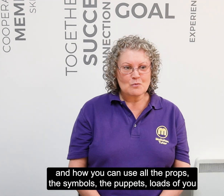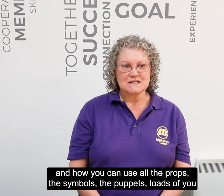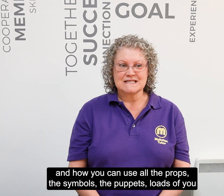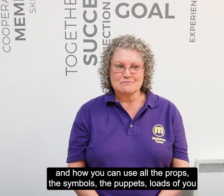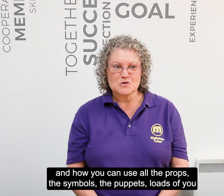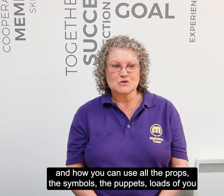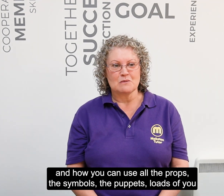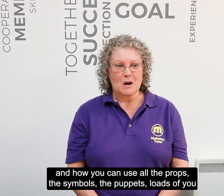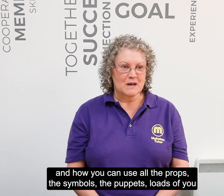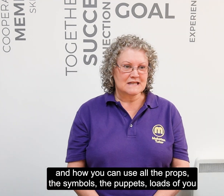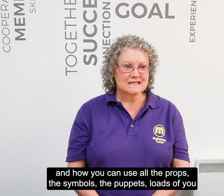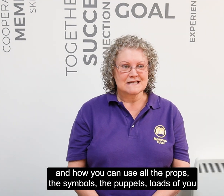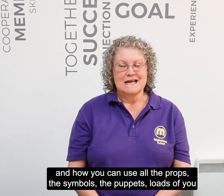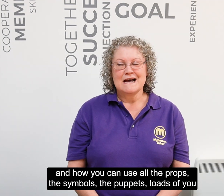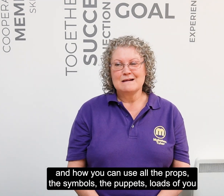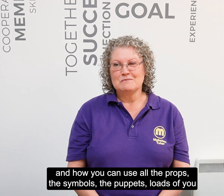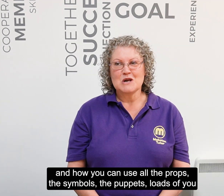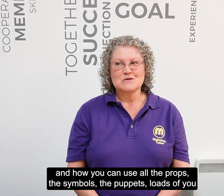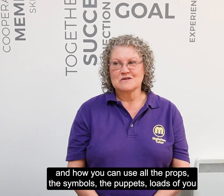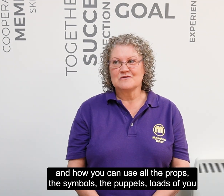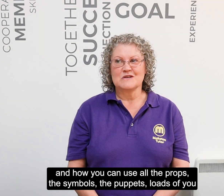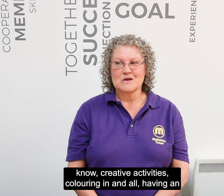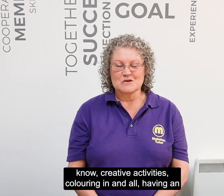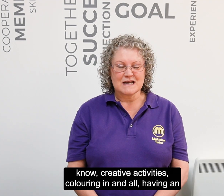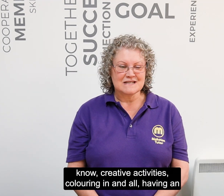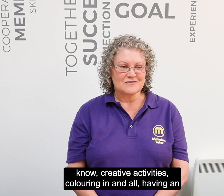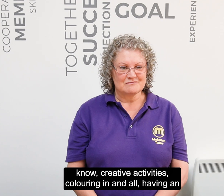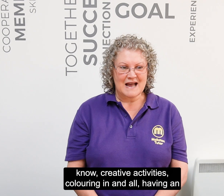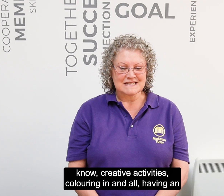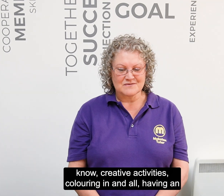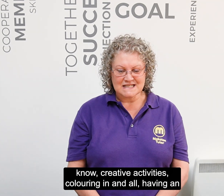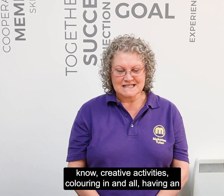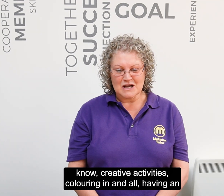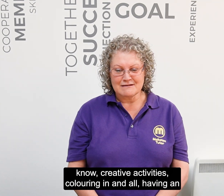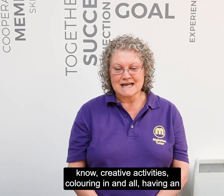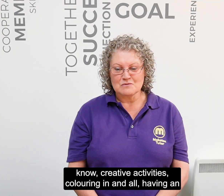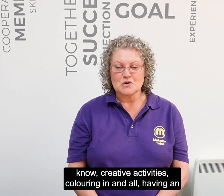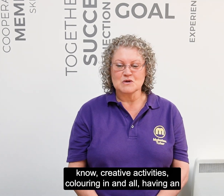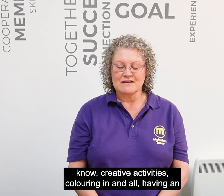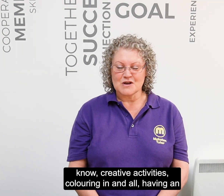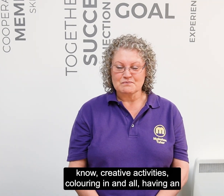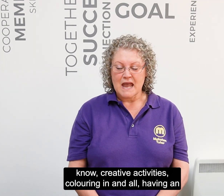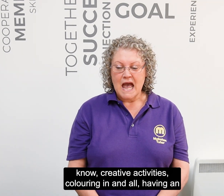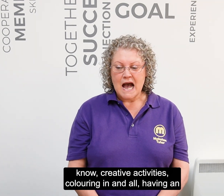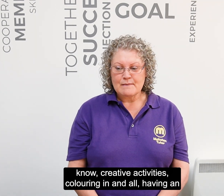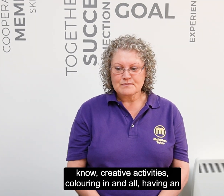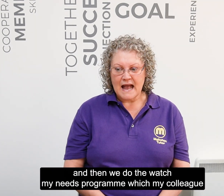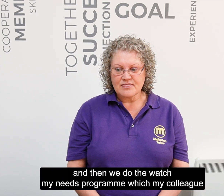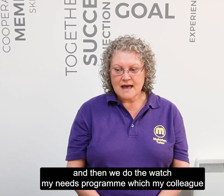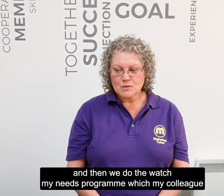the symbols, the puppets, loads of creative activities, colouring in and what all have you. And then we